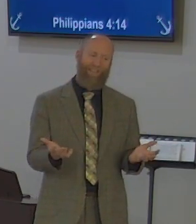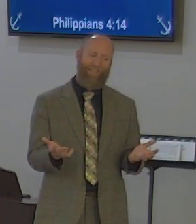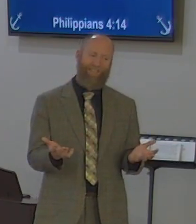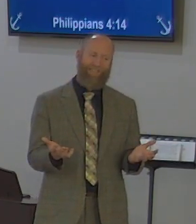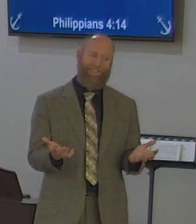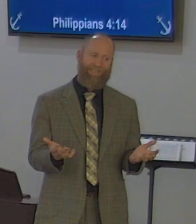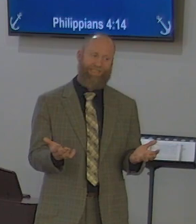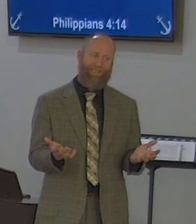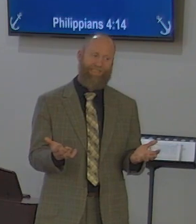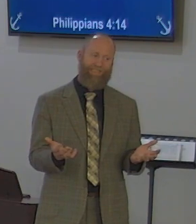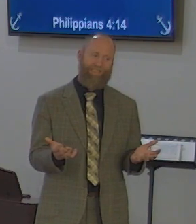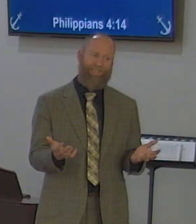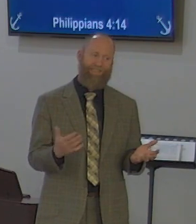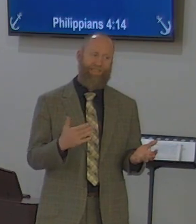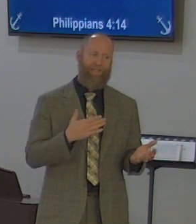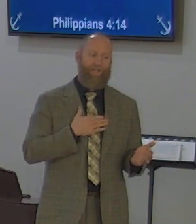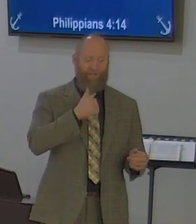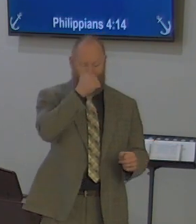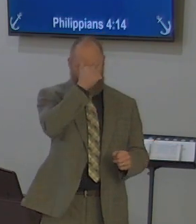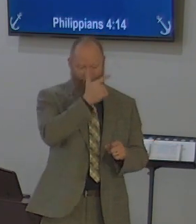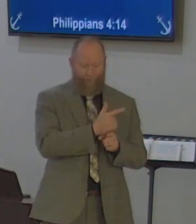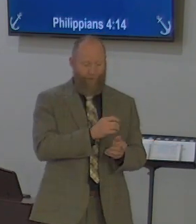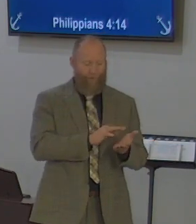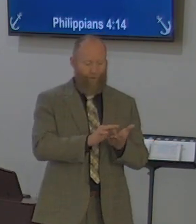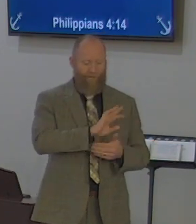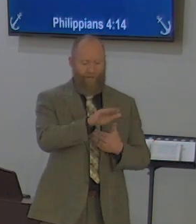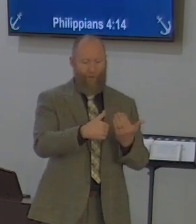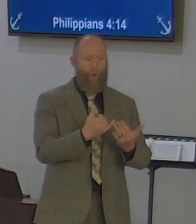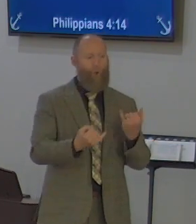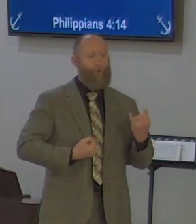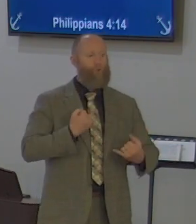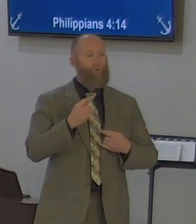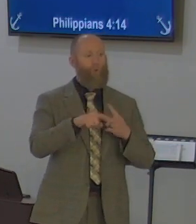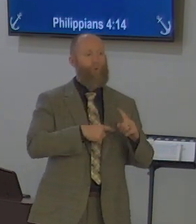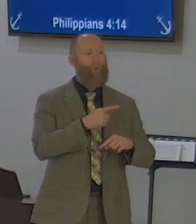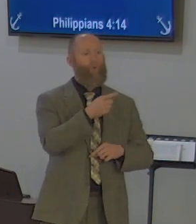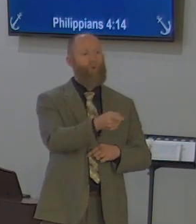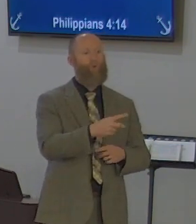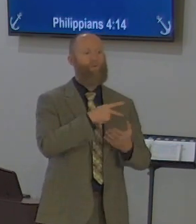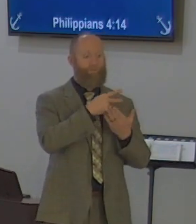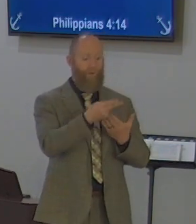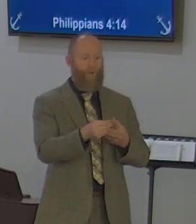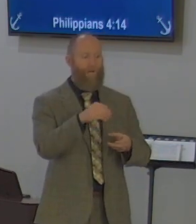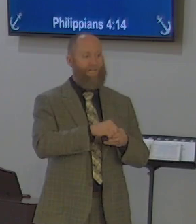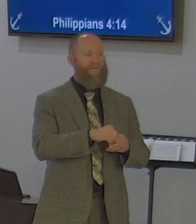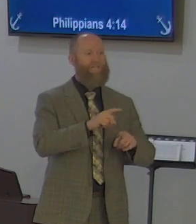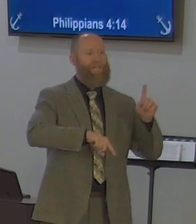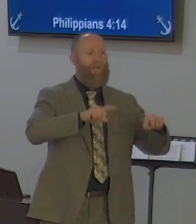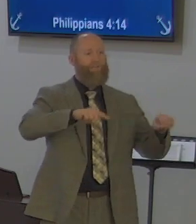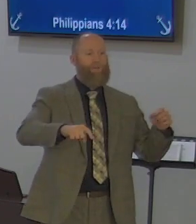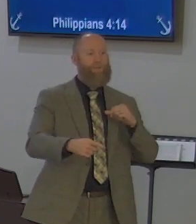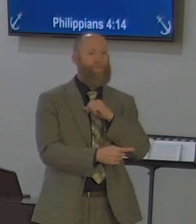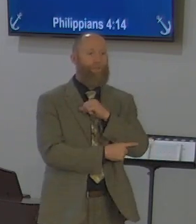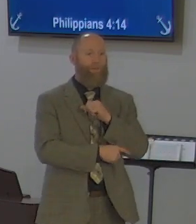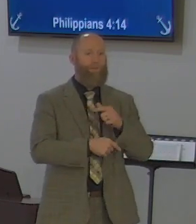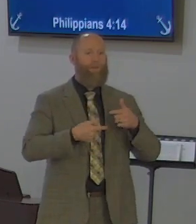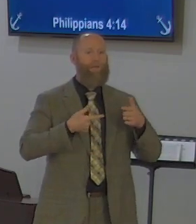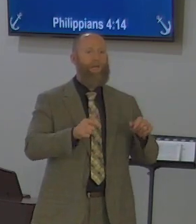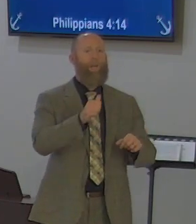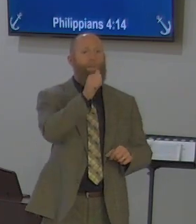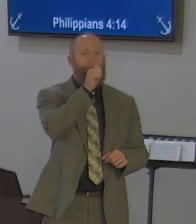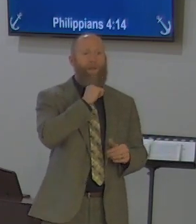My brethren, count it all joy when you fall into diverse temptation, knowing this, the trying of your faith worketh patience, and let patience have her perfect